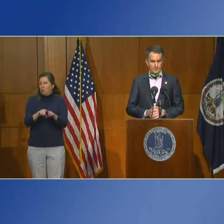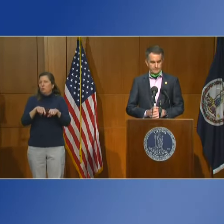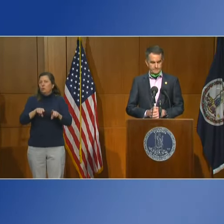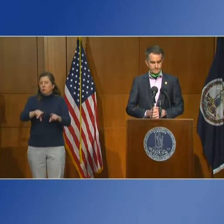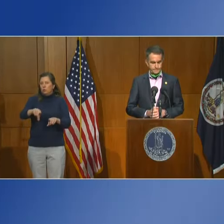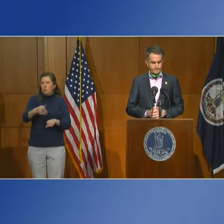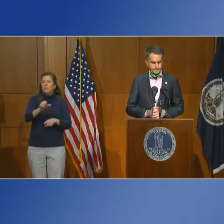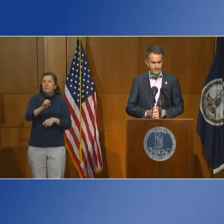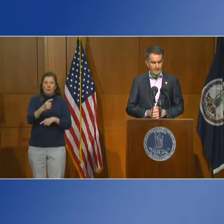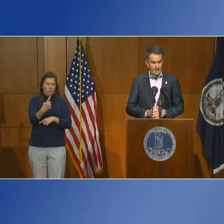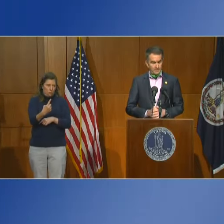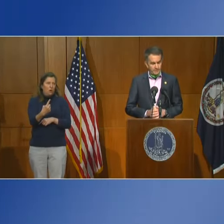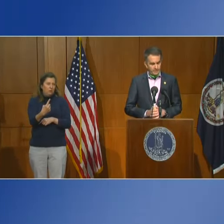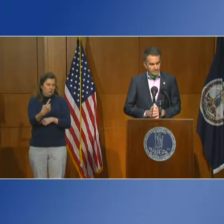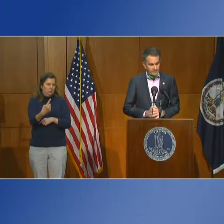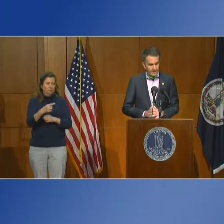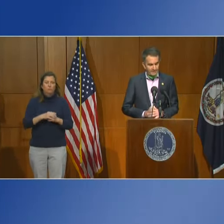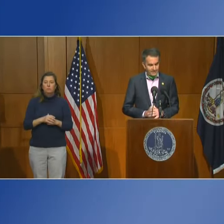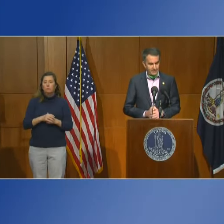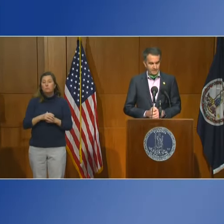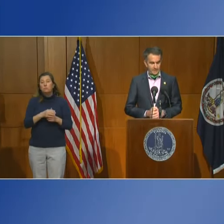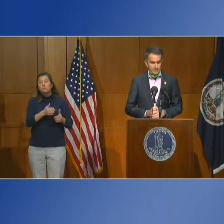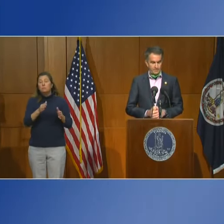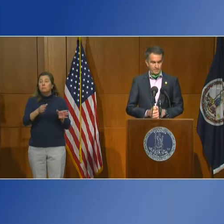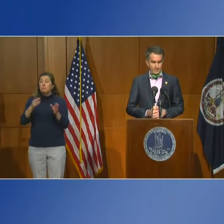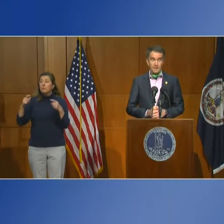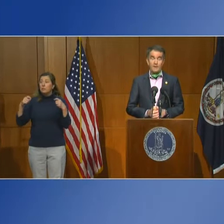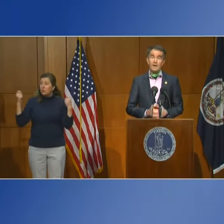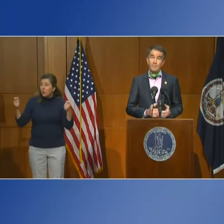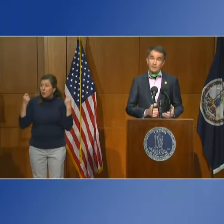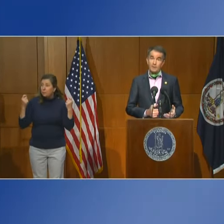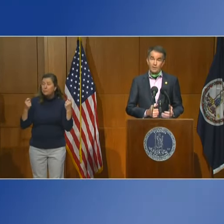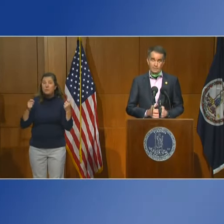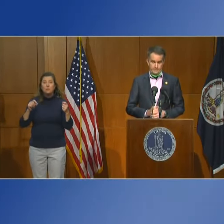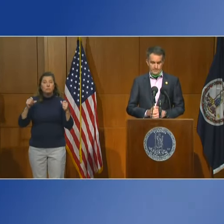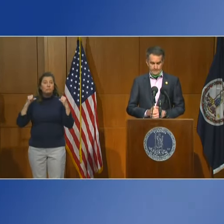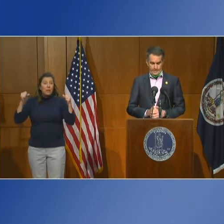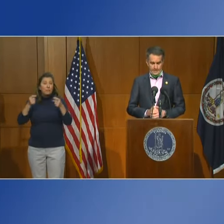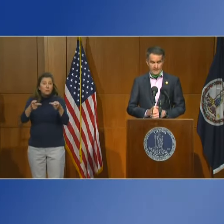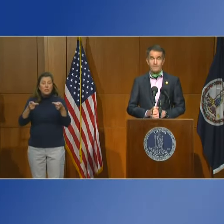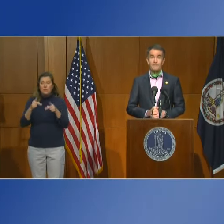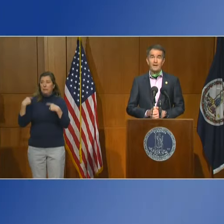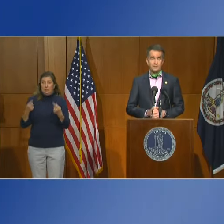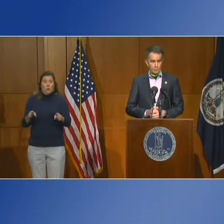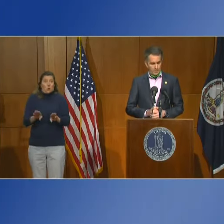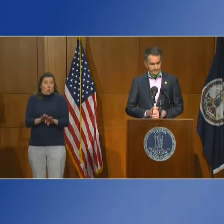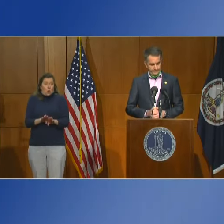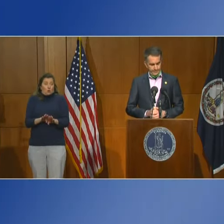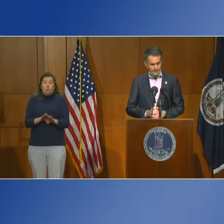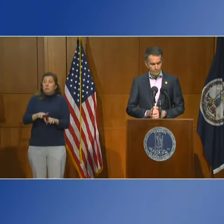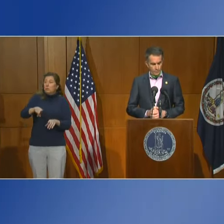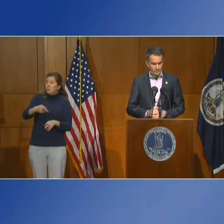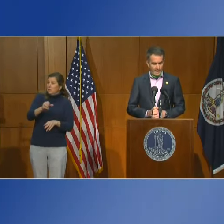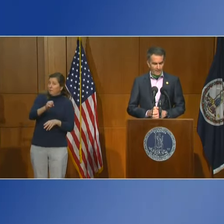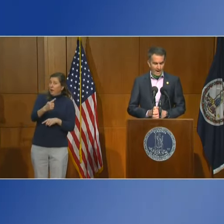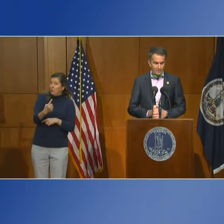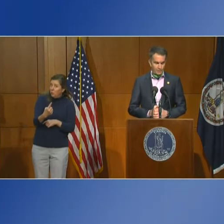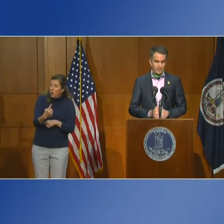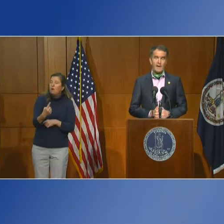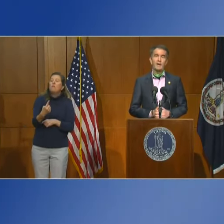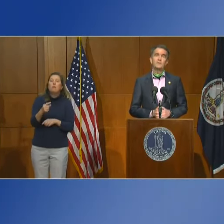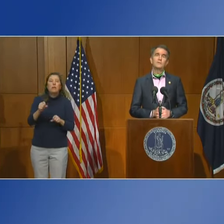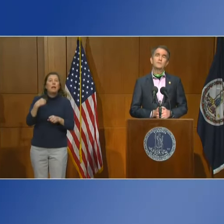phase 1. Gyms and fitness centers have been closed. In phase 1, we'll